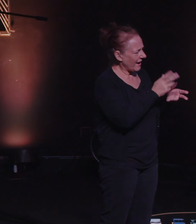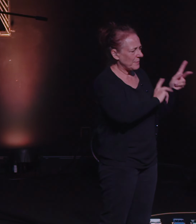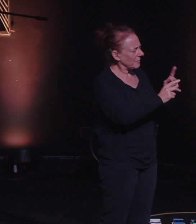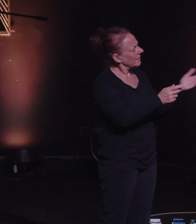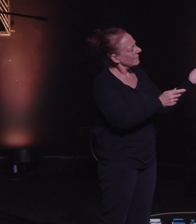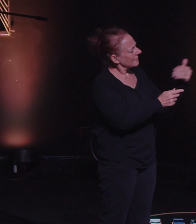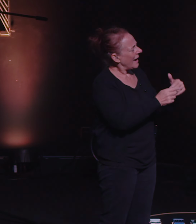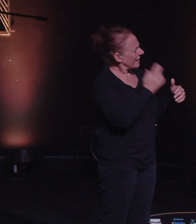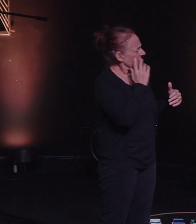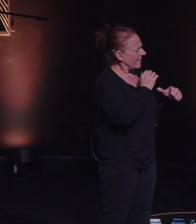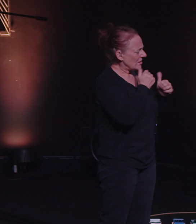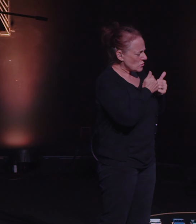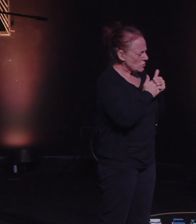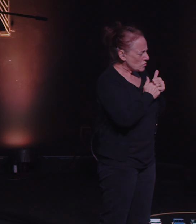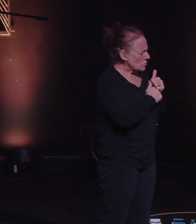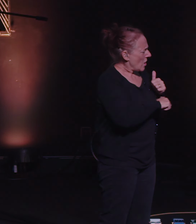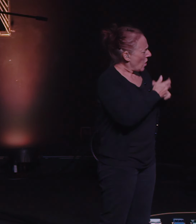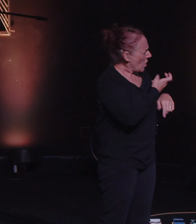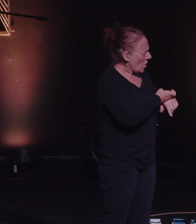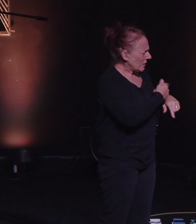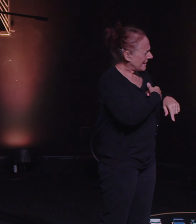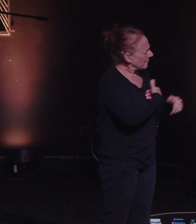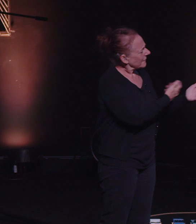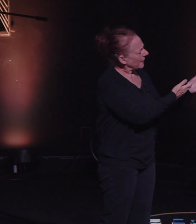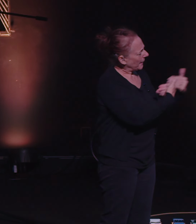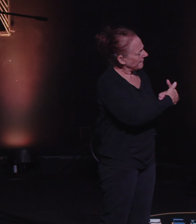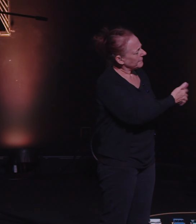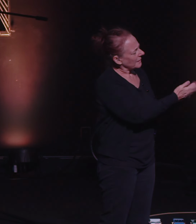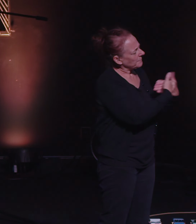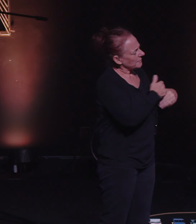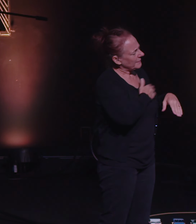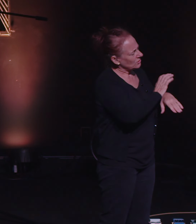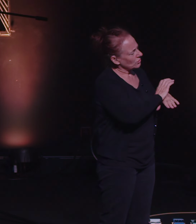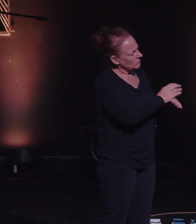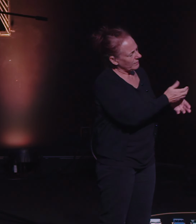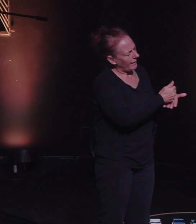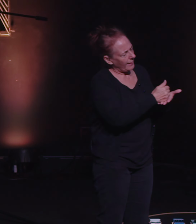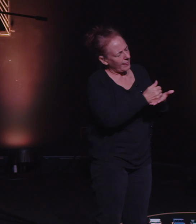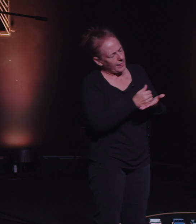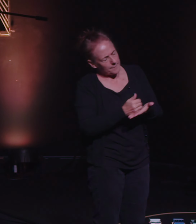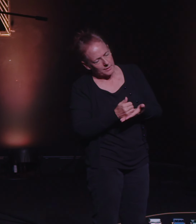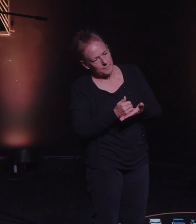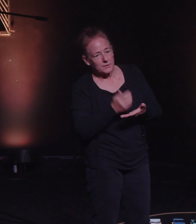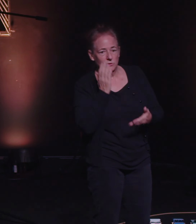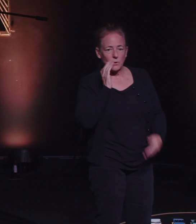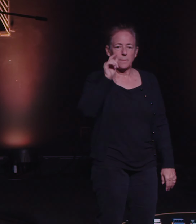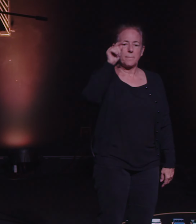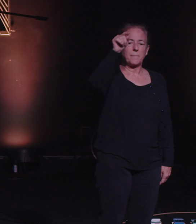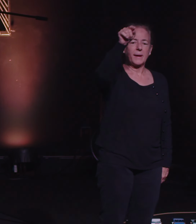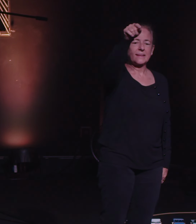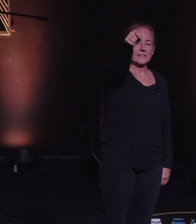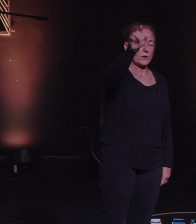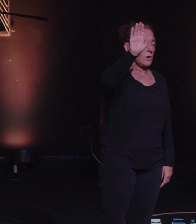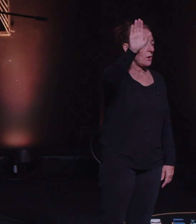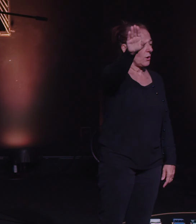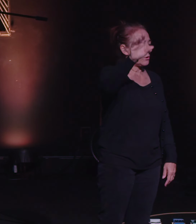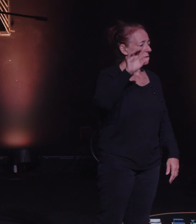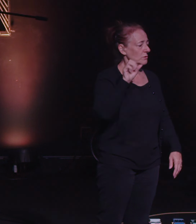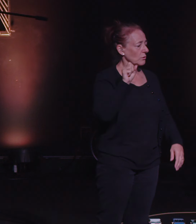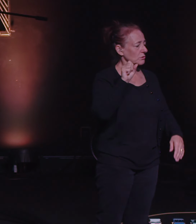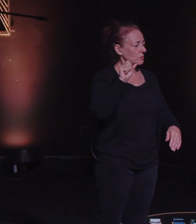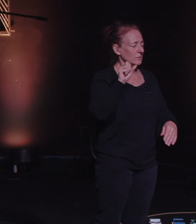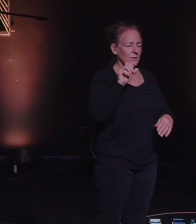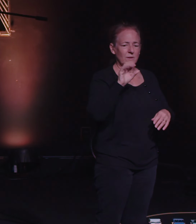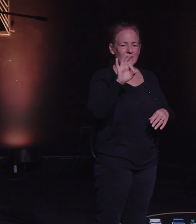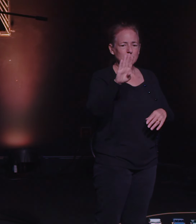Again, I can't call out everybody, but if you know Gidget, who sits in the back there, if you've seen her social media, she writes up